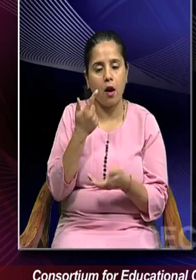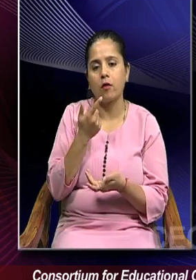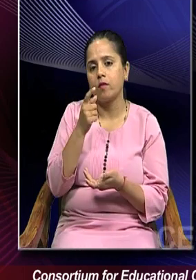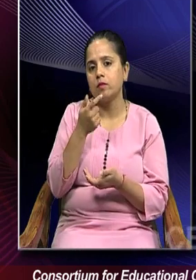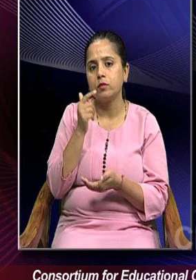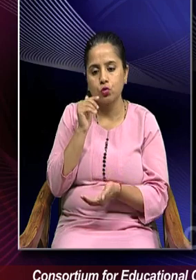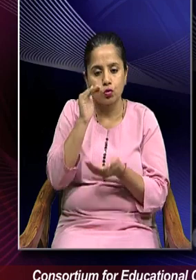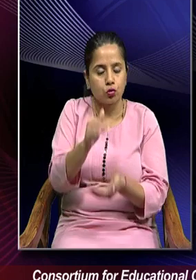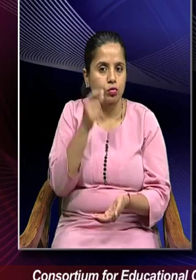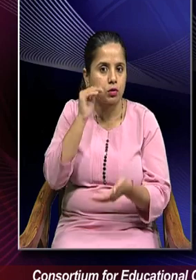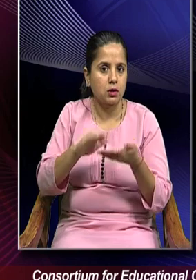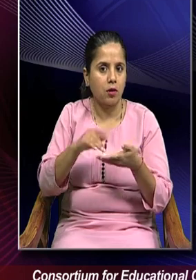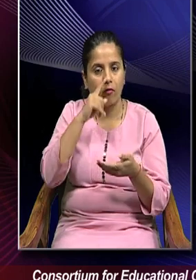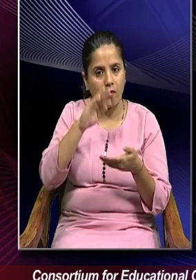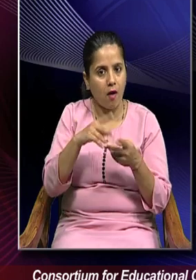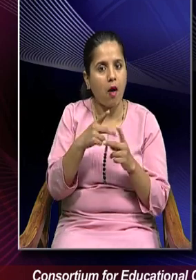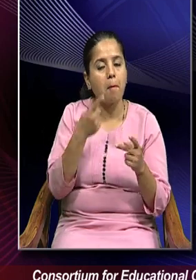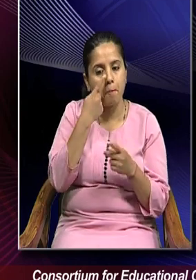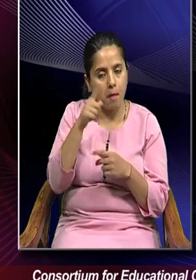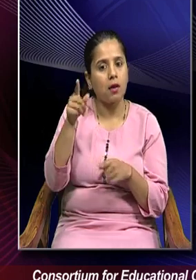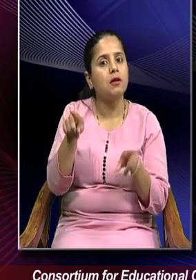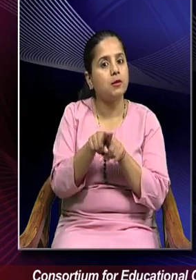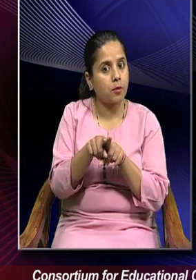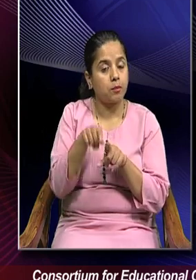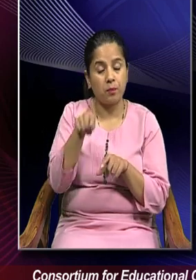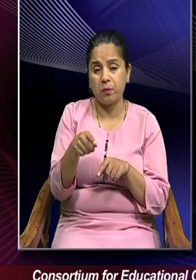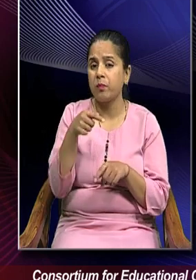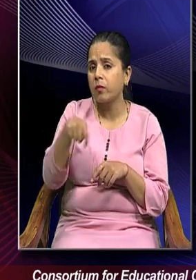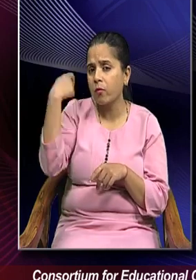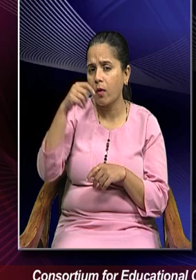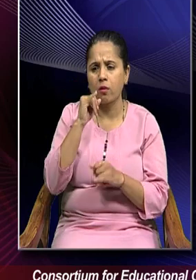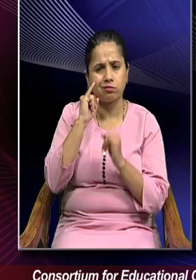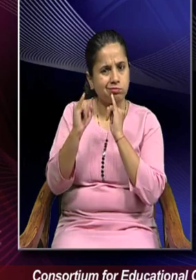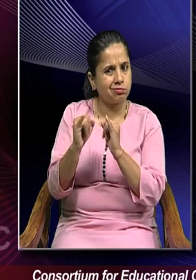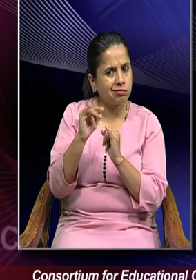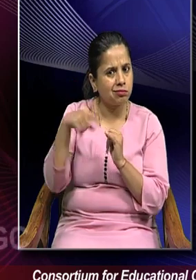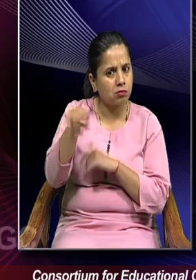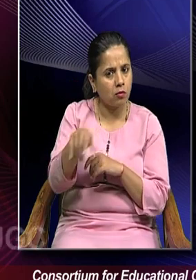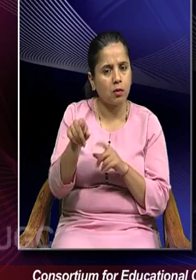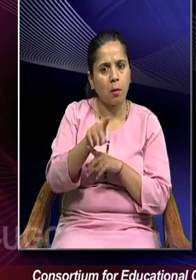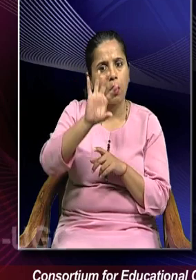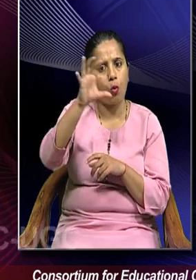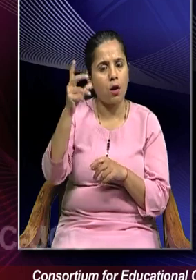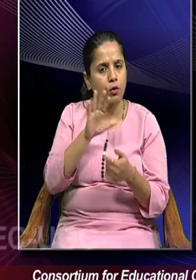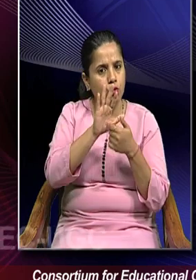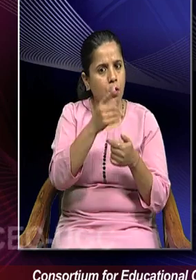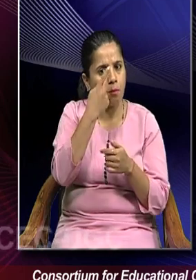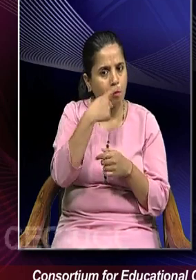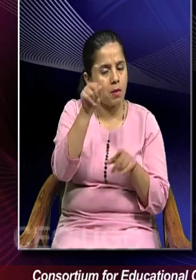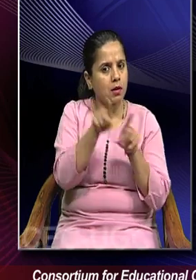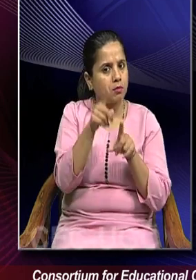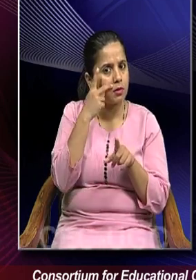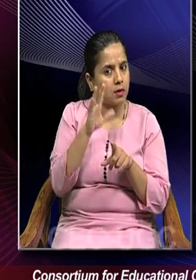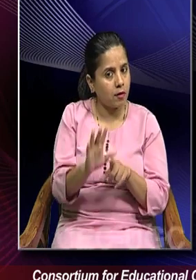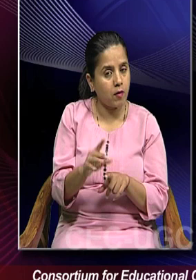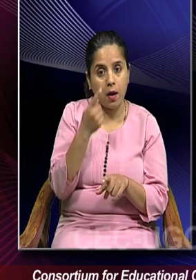and mother as well. And this film was criticized on the issue of being showing nation as mother, because that